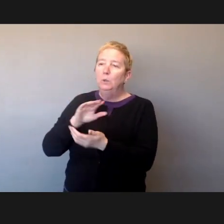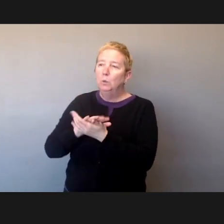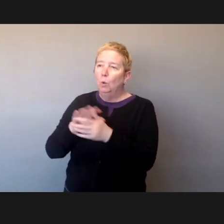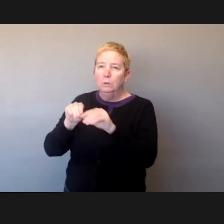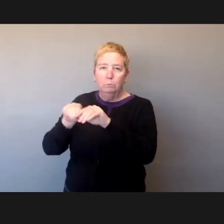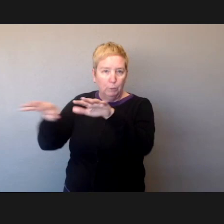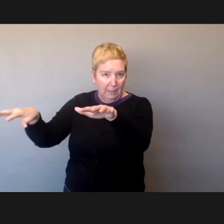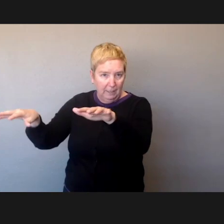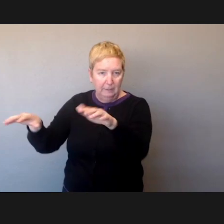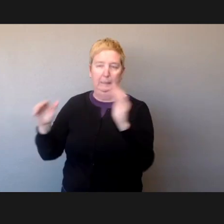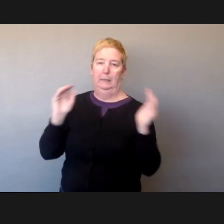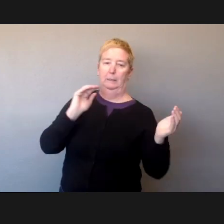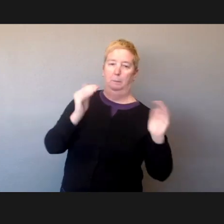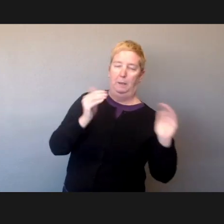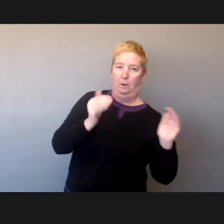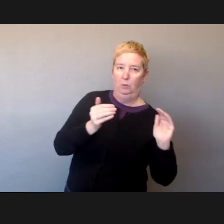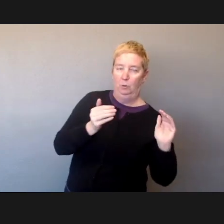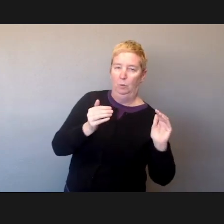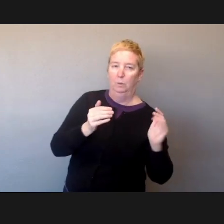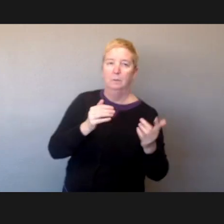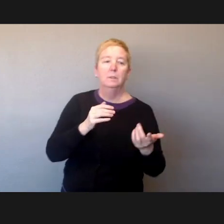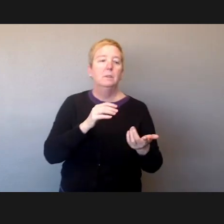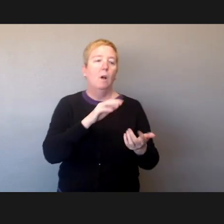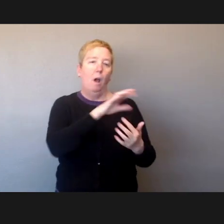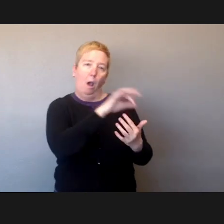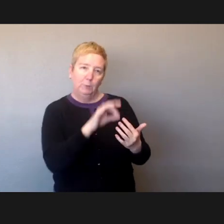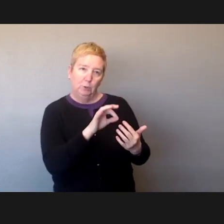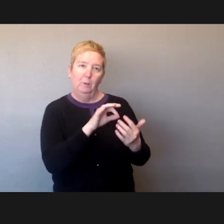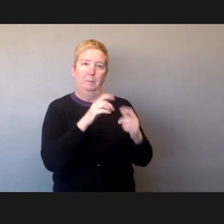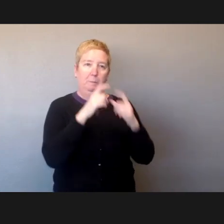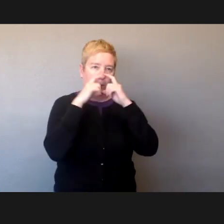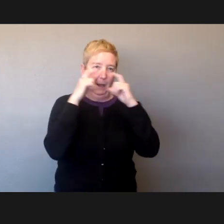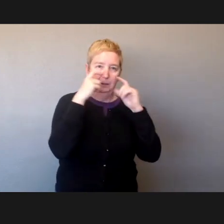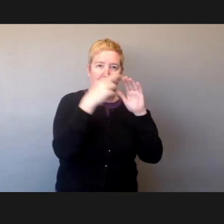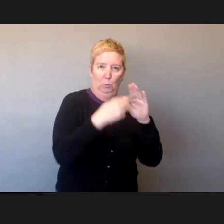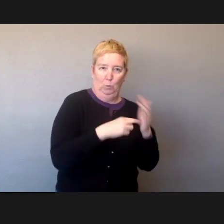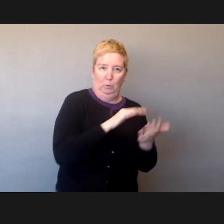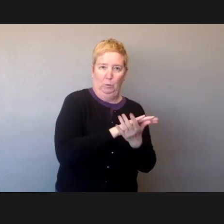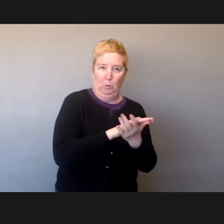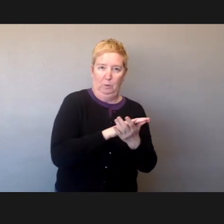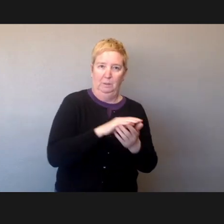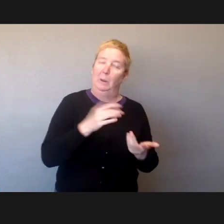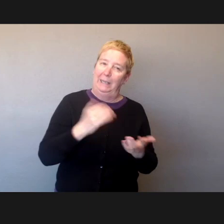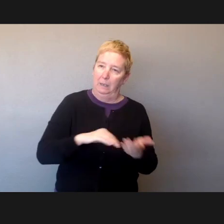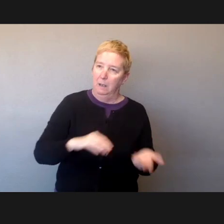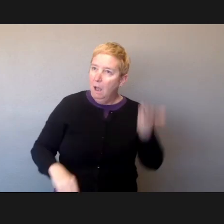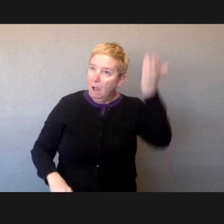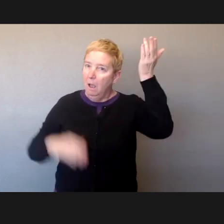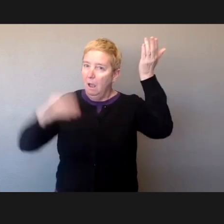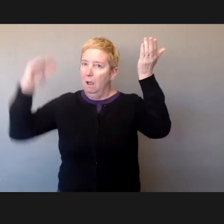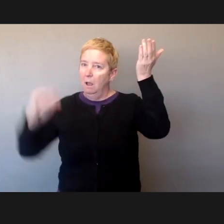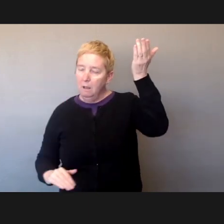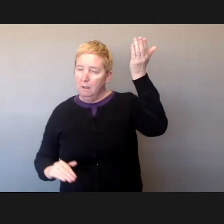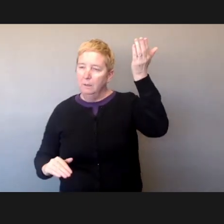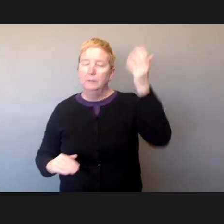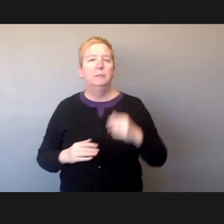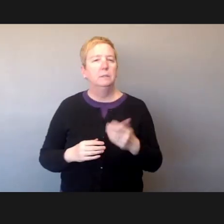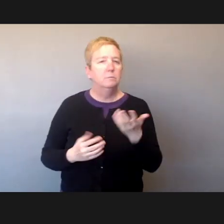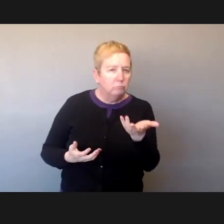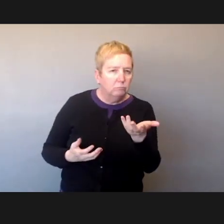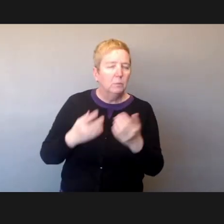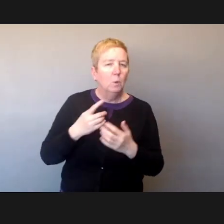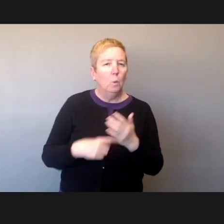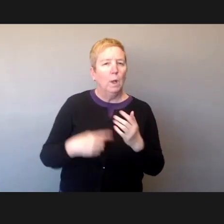cases compared to districts with optional masking. So I'm curious how Dr. Grace reconciles these